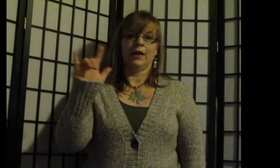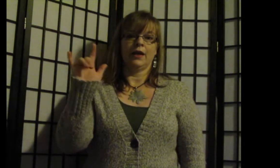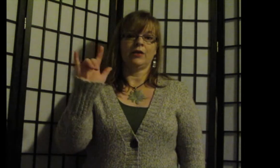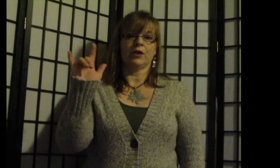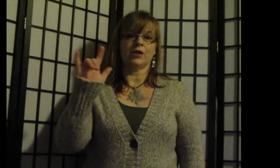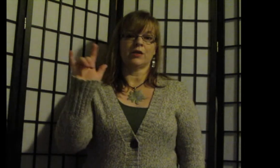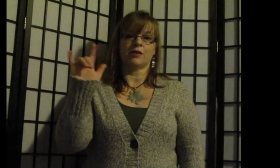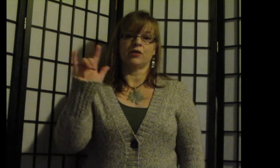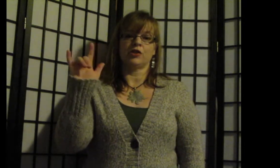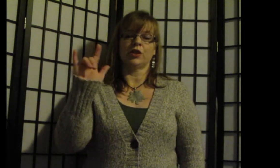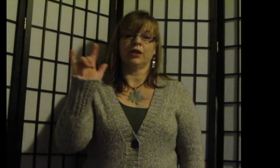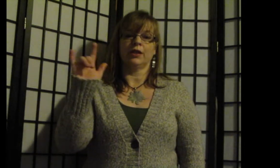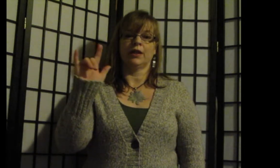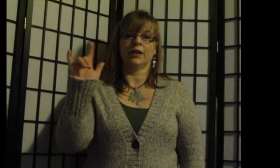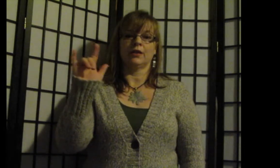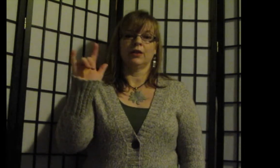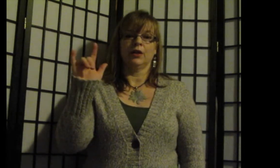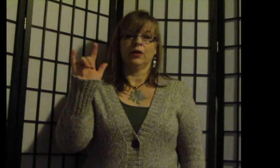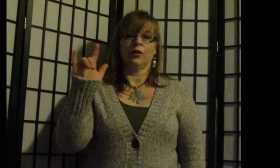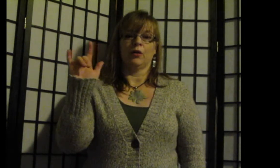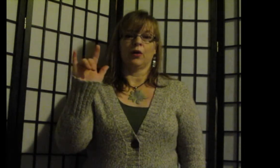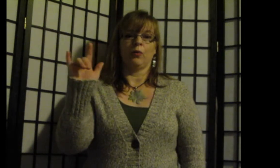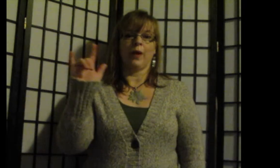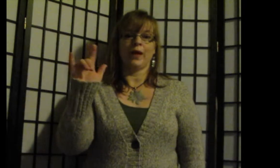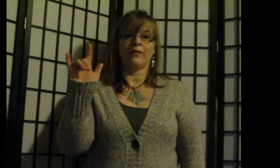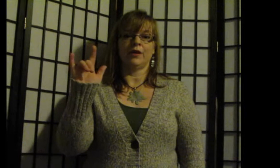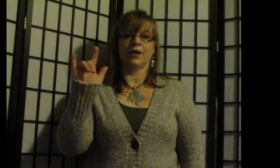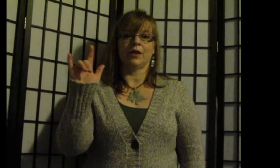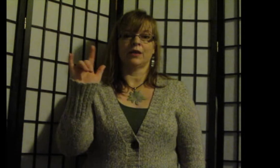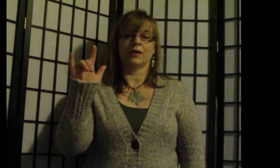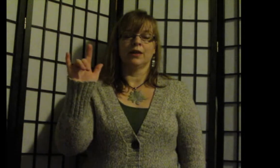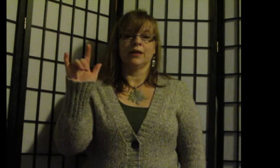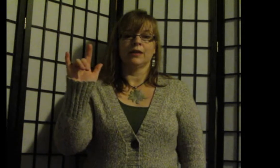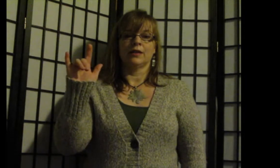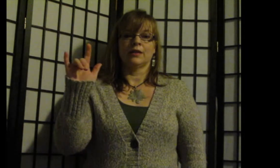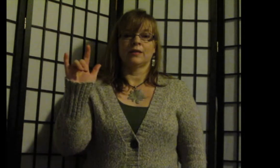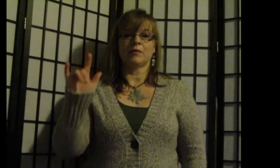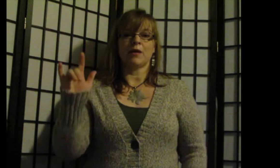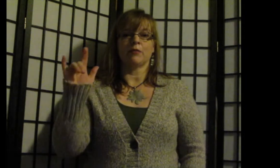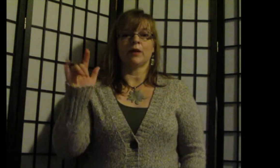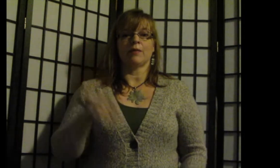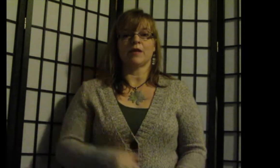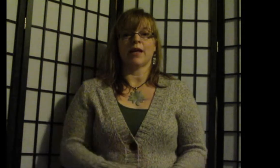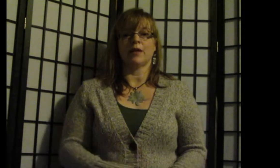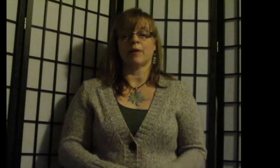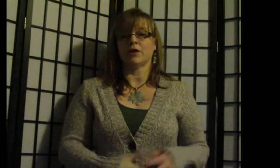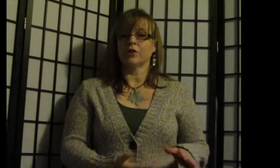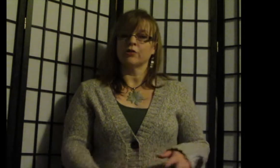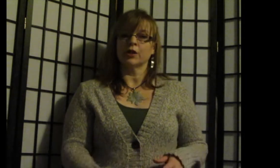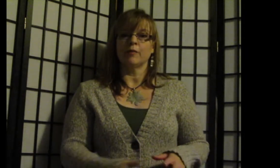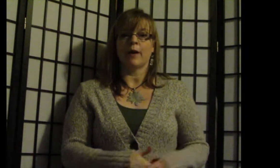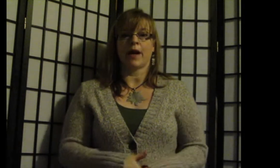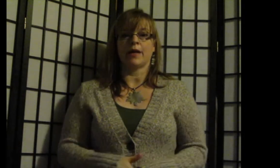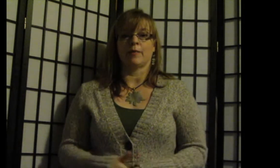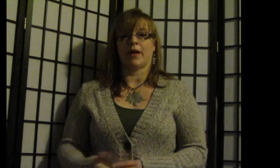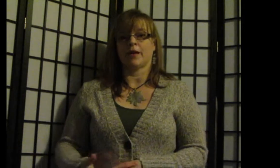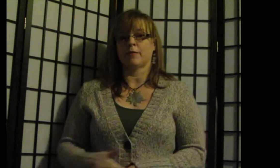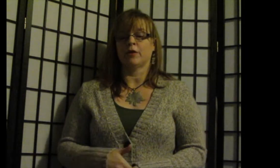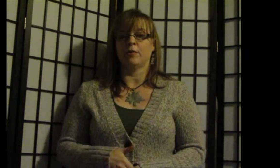And you can just jiggle it or wave it. Sometimes when I'm telling my children goodbye or my husband